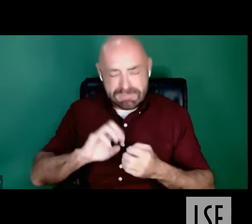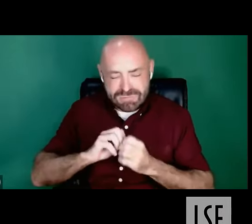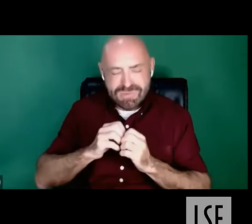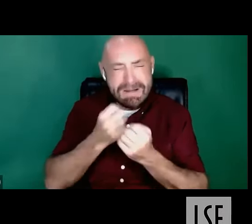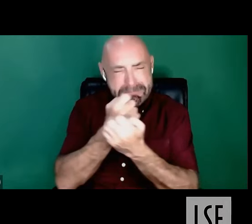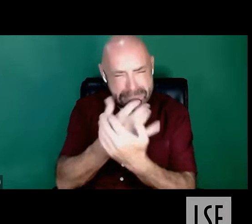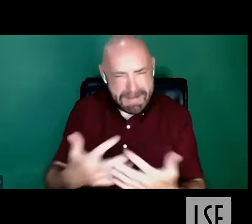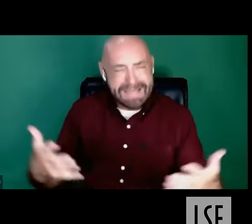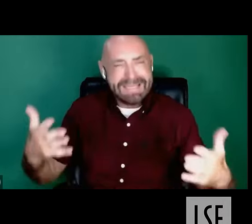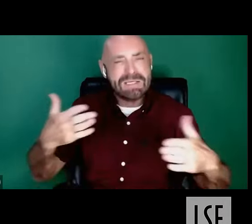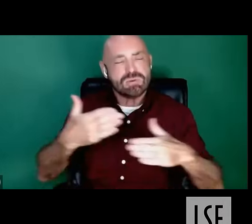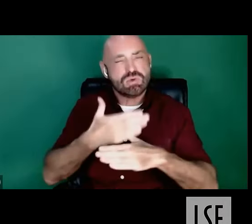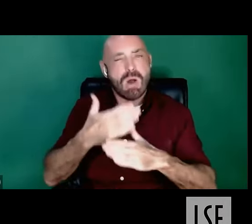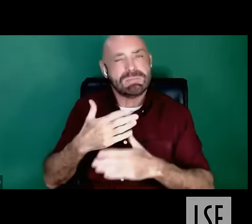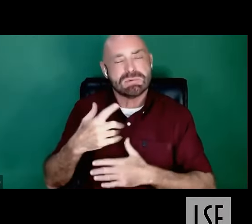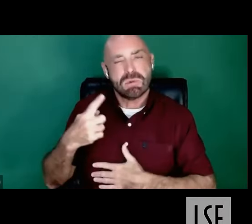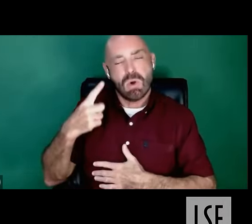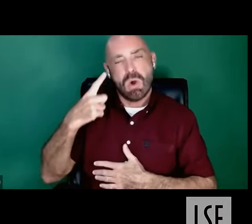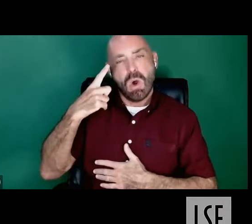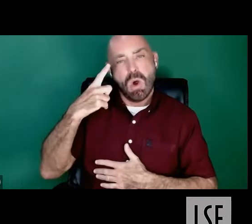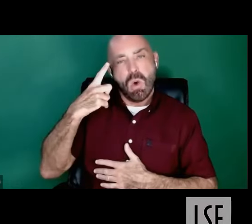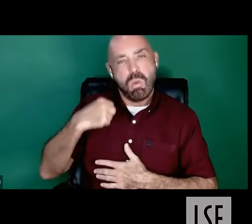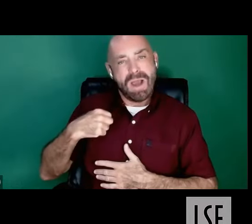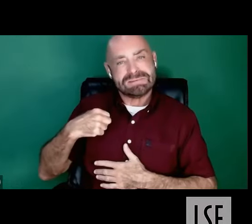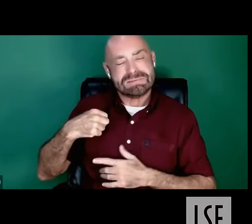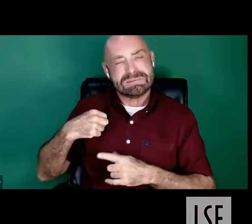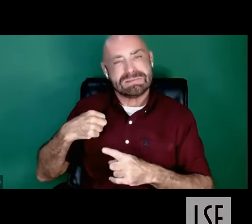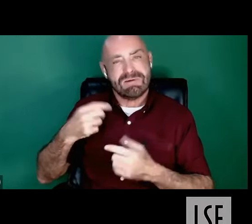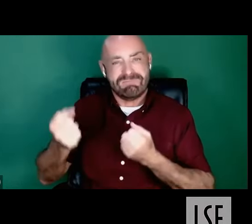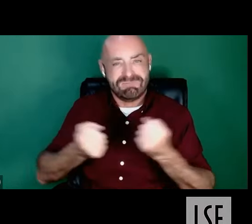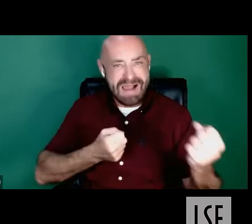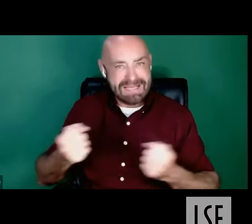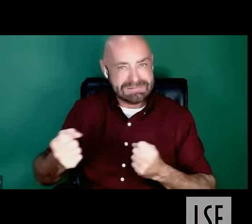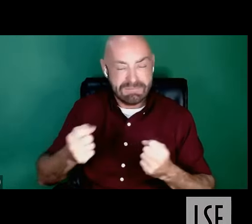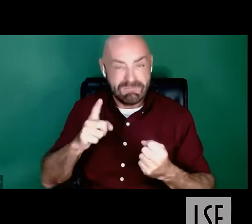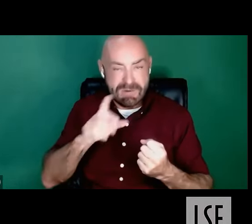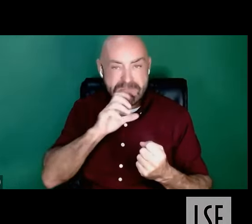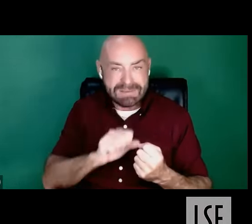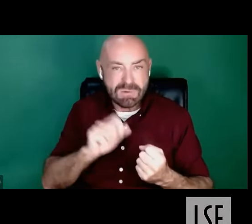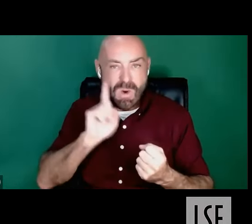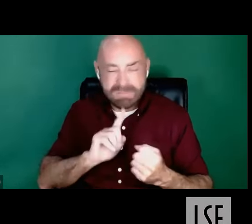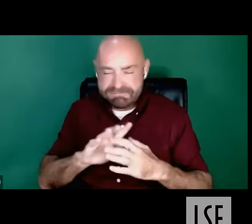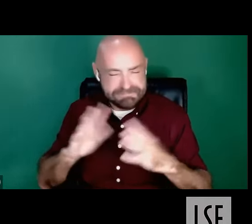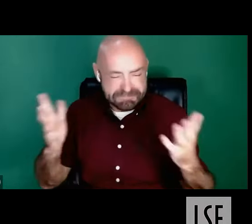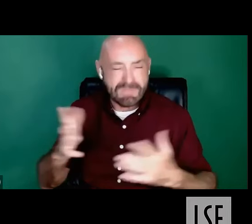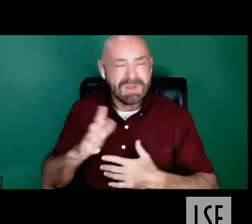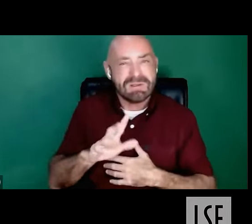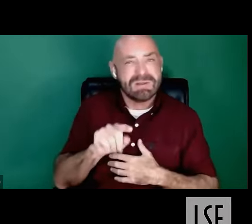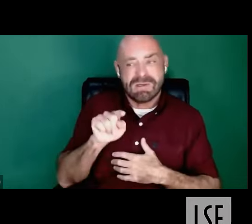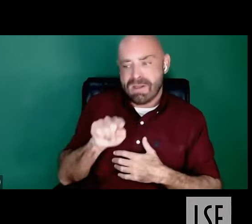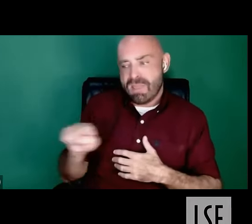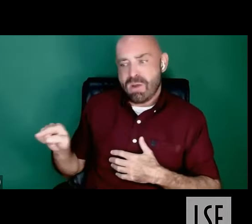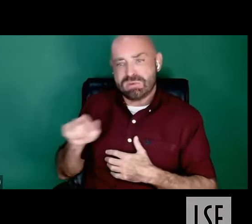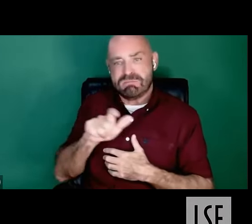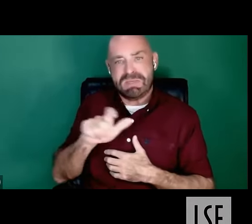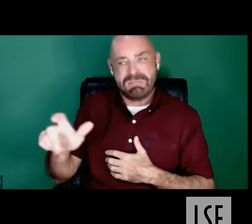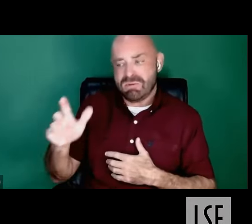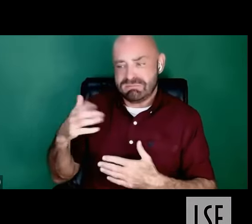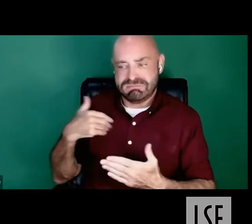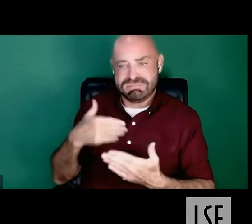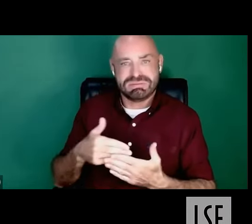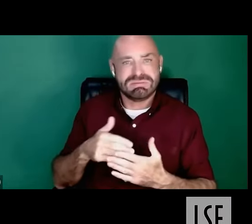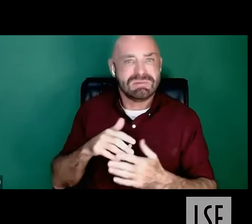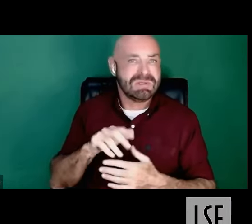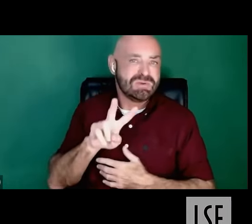man, man and woman that we have had in this country since the Second World War. And they have had a hell of a time over the last kind of couple of